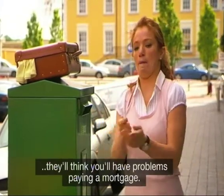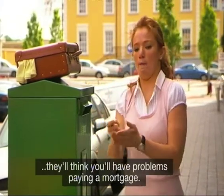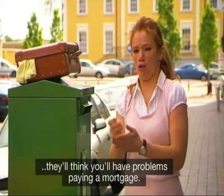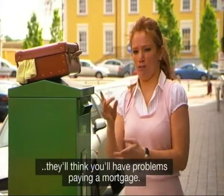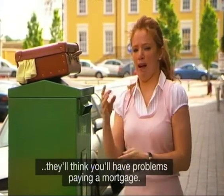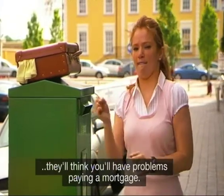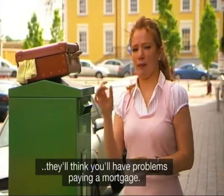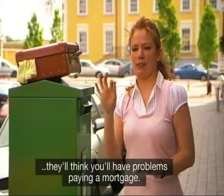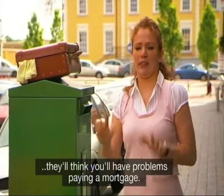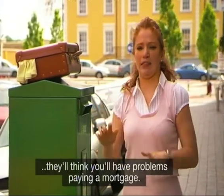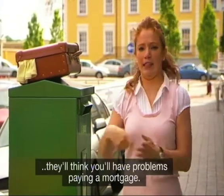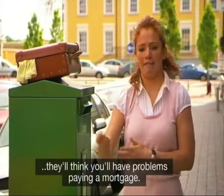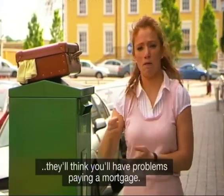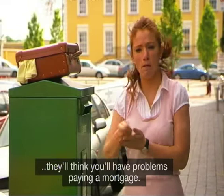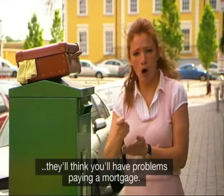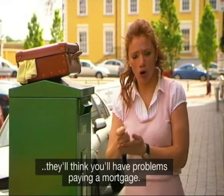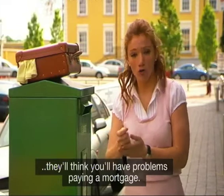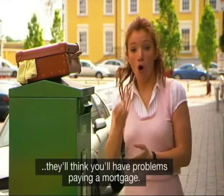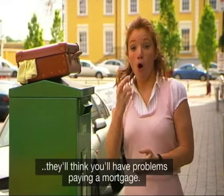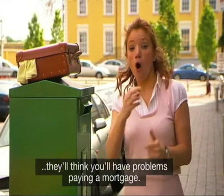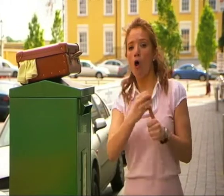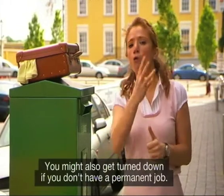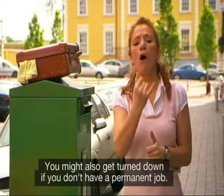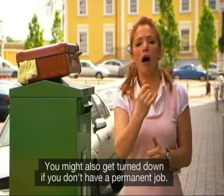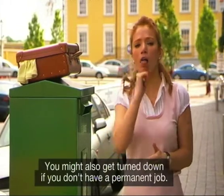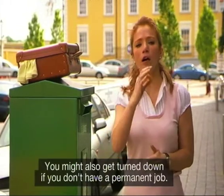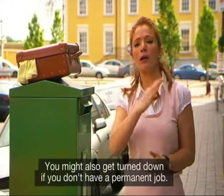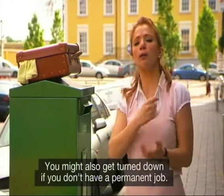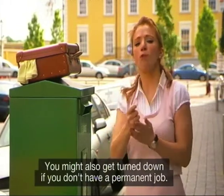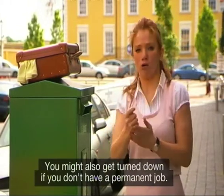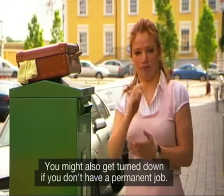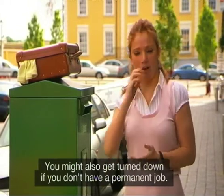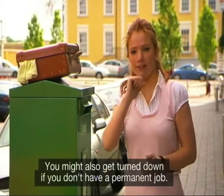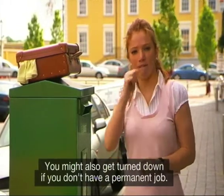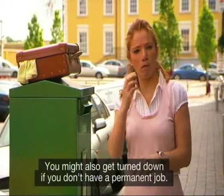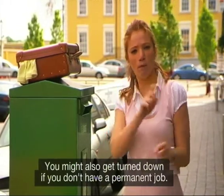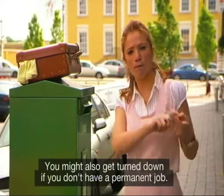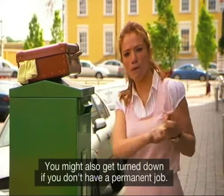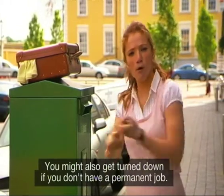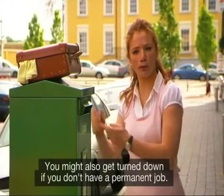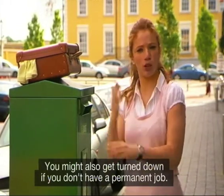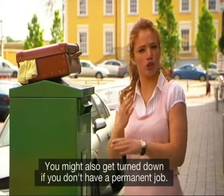they'll think you'll have problems paying a mortgage. You might also get turned down if you don't have a permanent job.